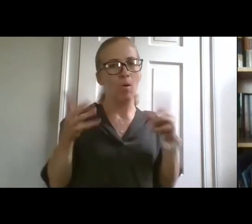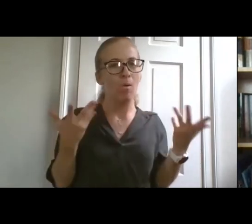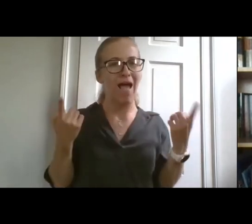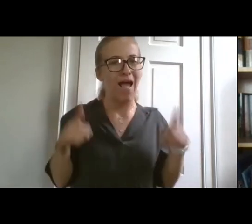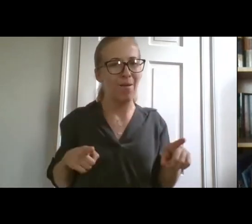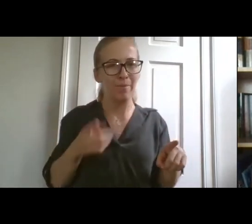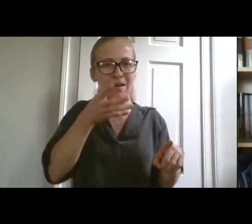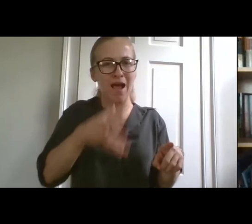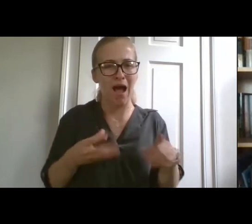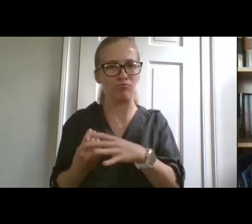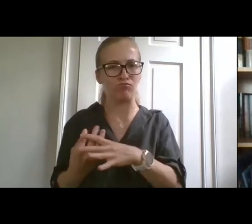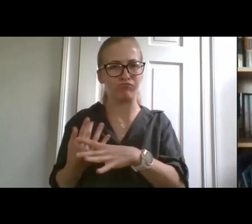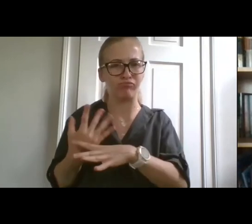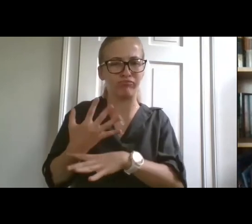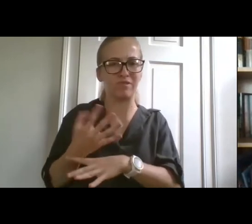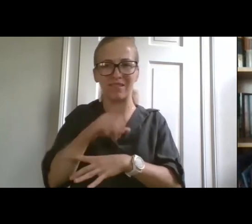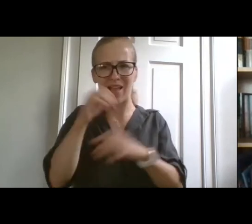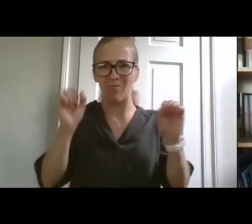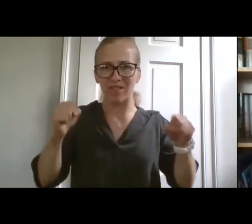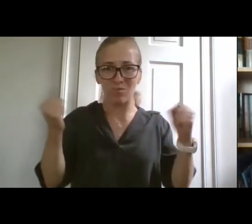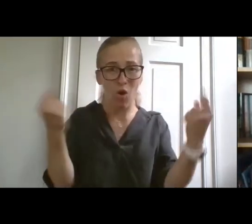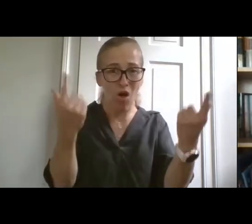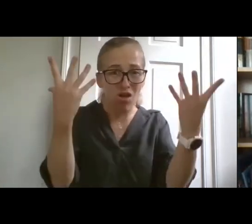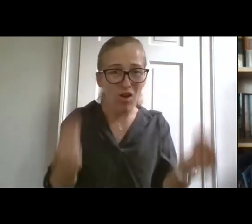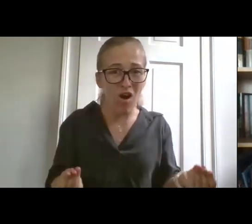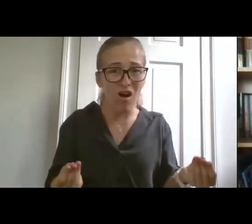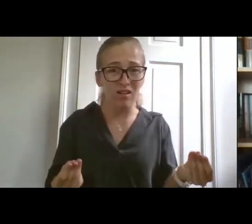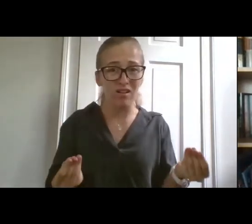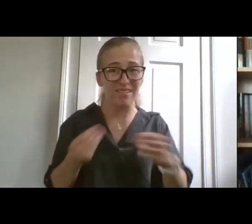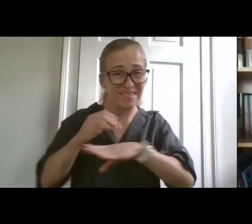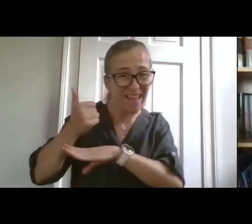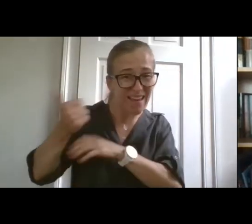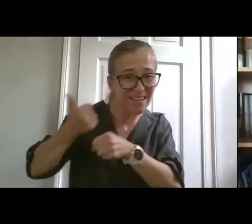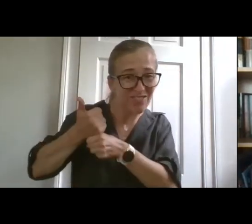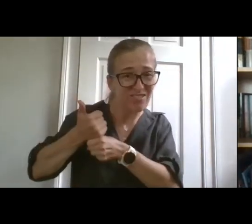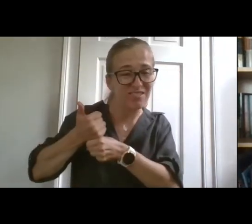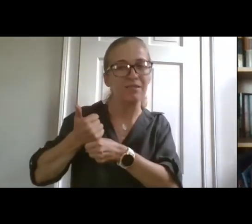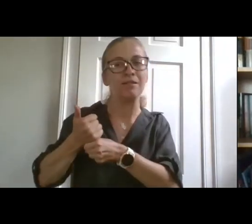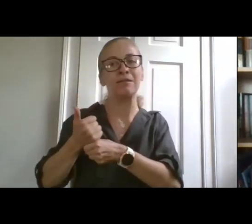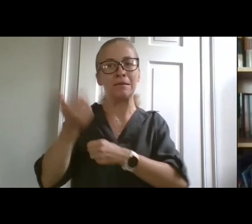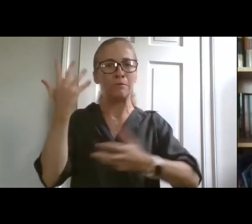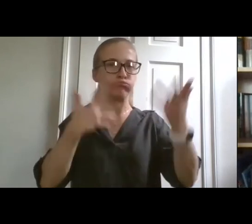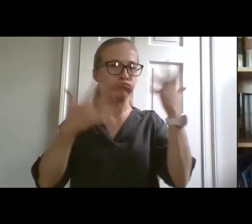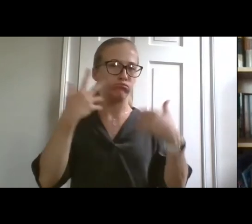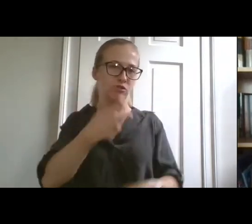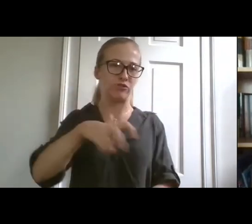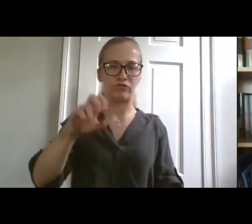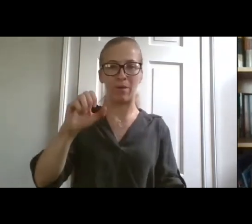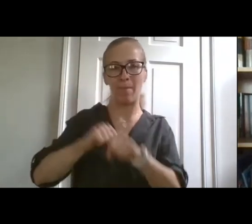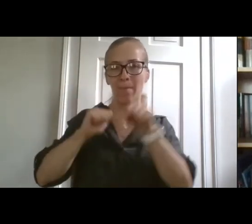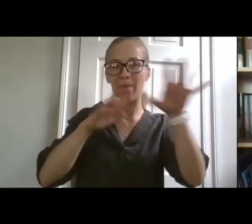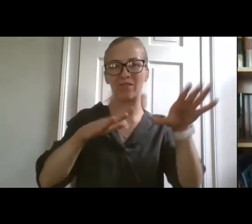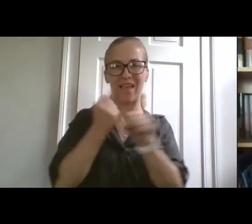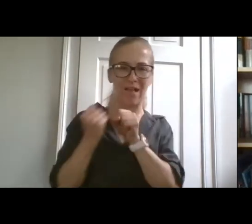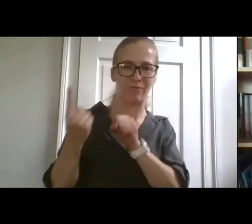hot springs? It didn't seem possible they could all be gone in just over a decade. These chaotic trips in the Andes were an annual event. I